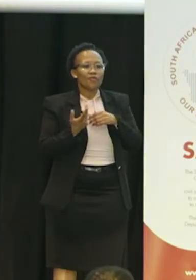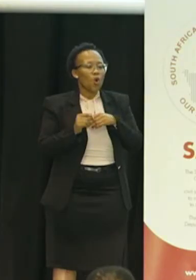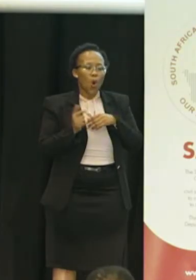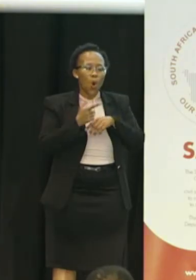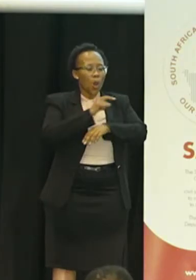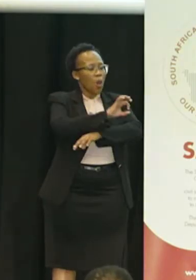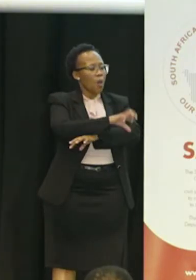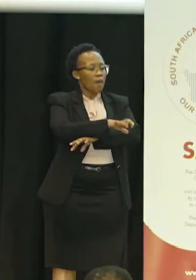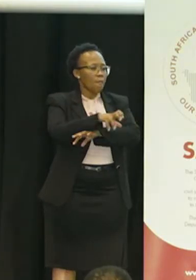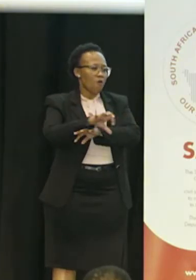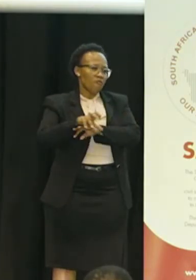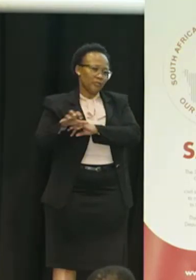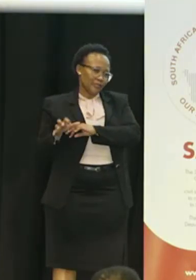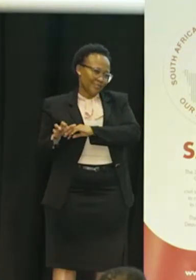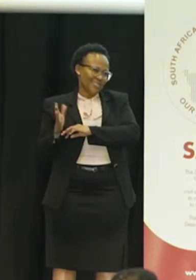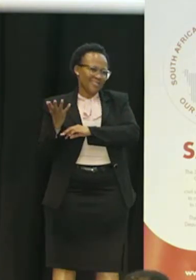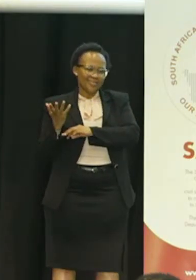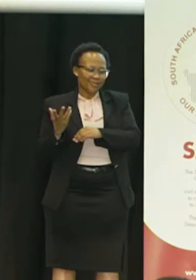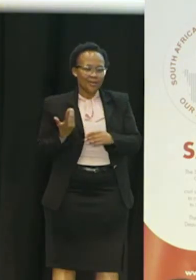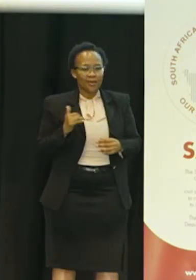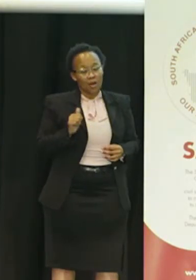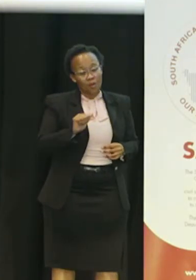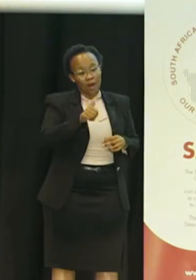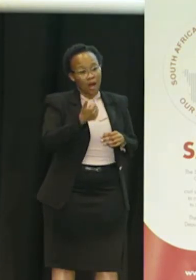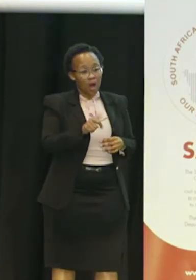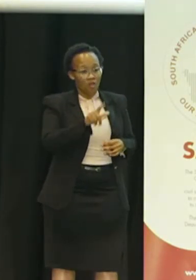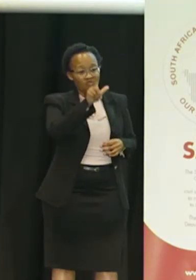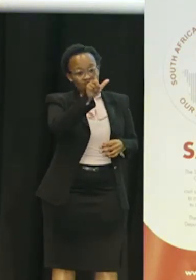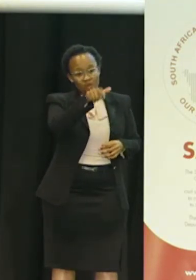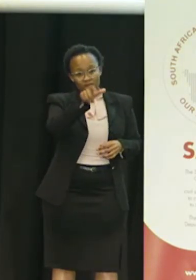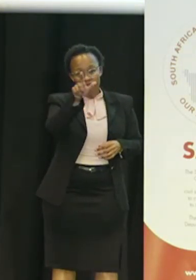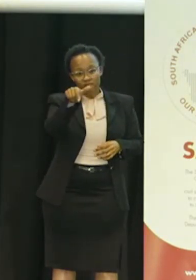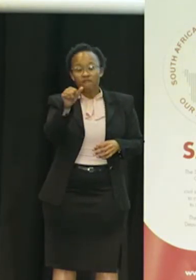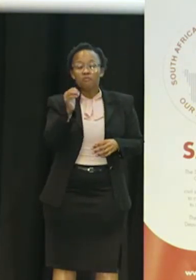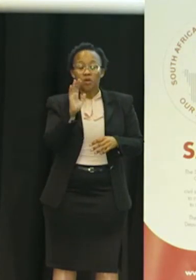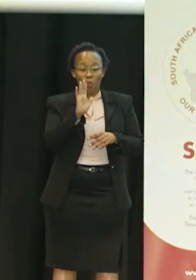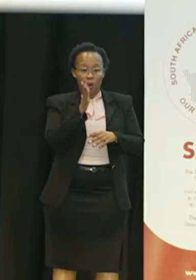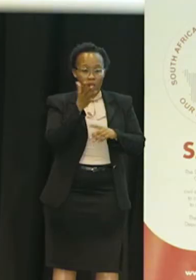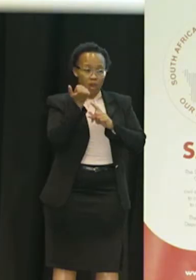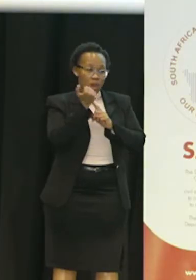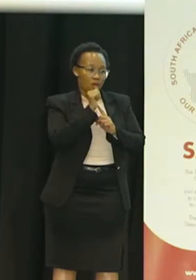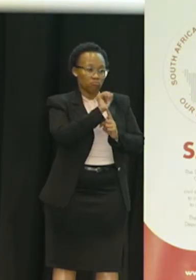provinces. And if you pay attention to all the other graphs that I will show you, you will see that the